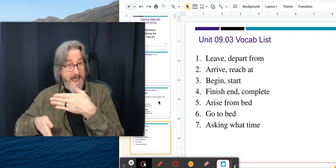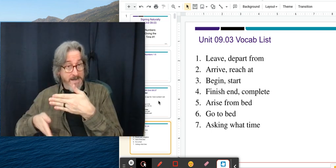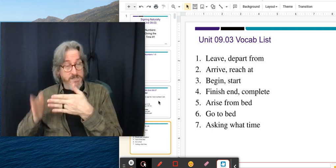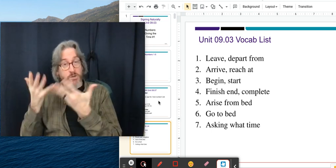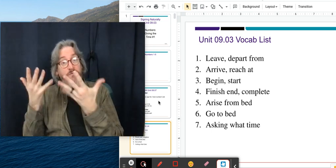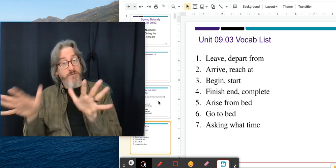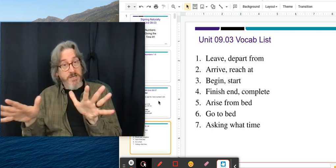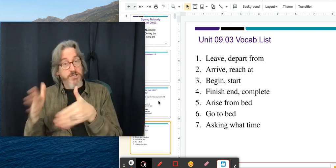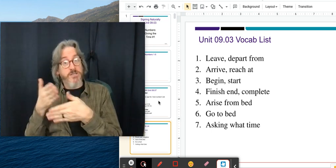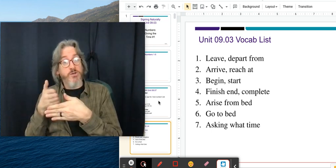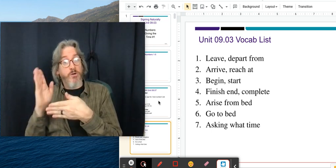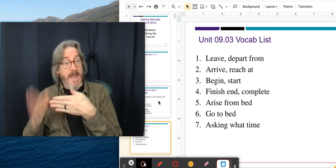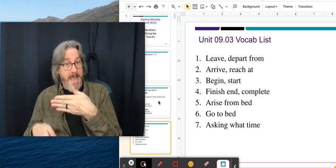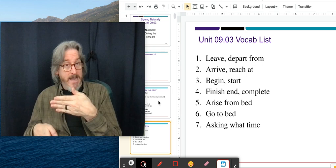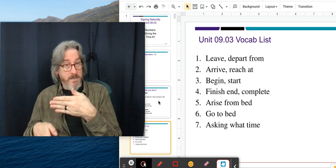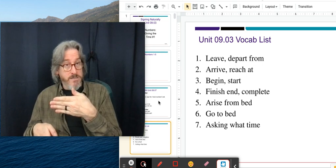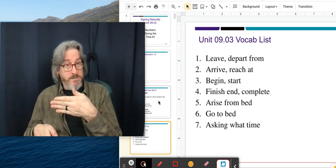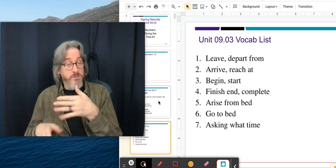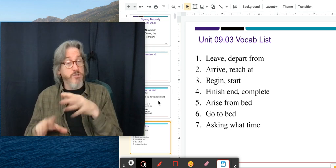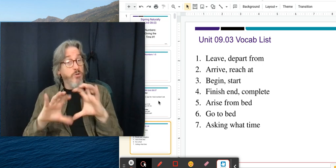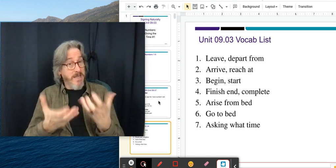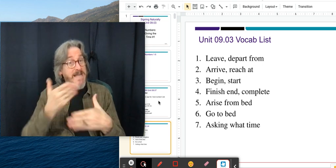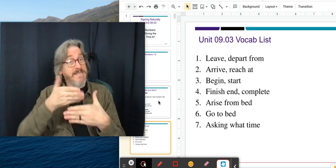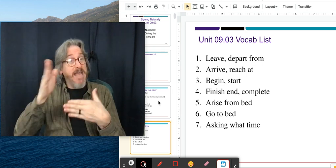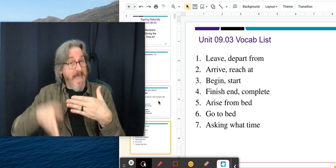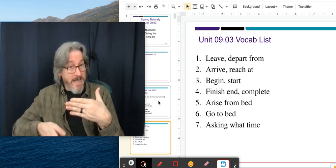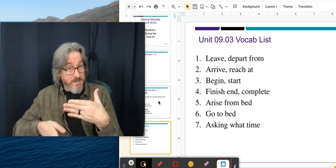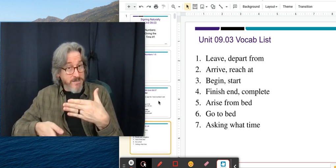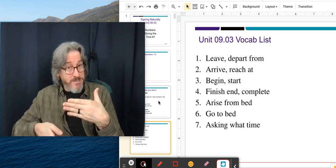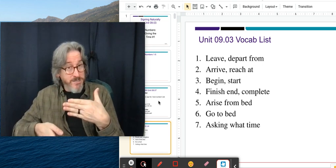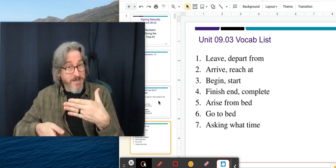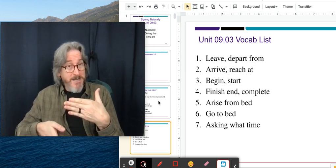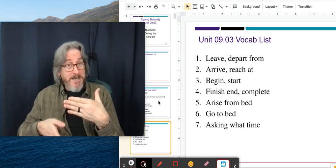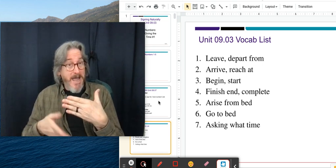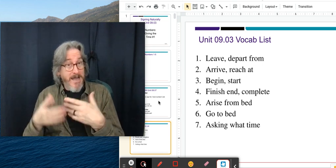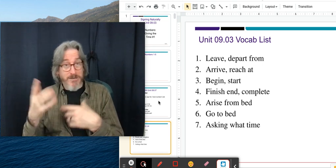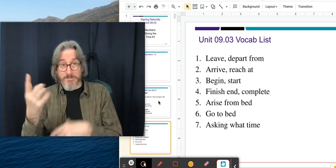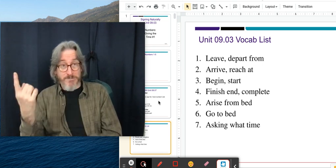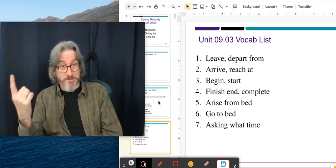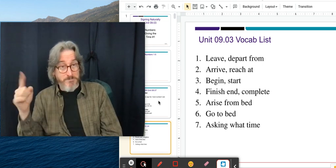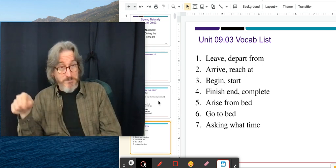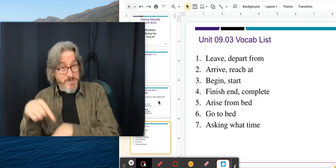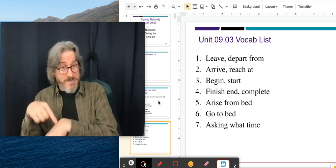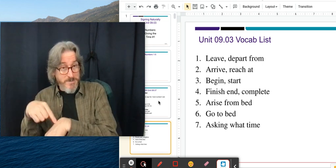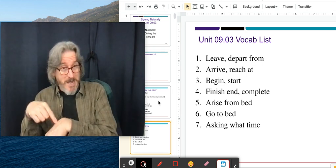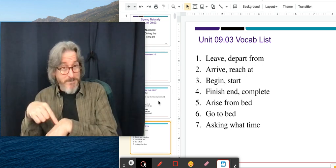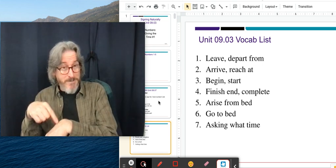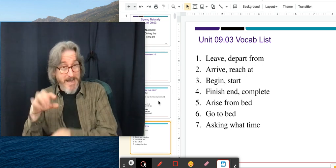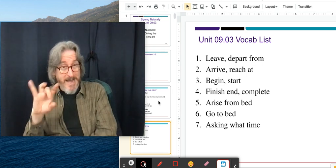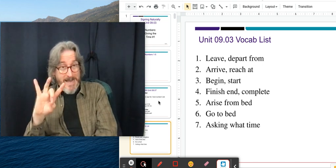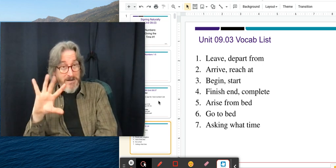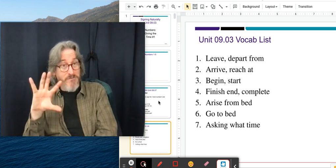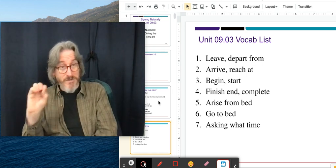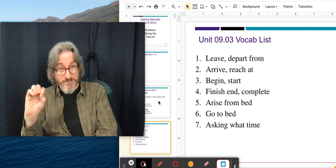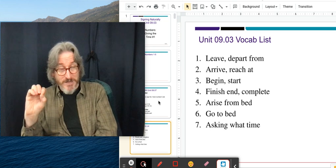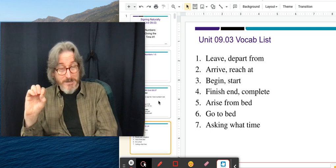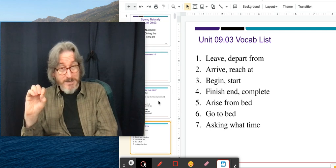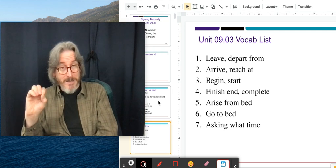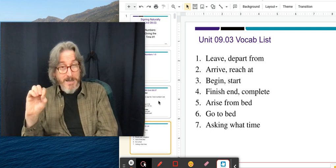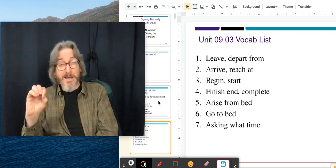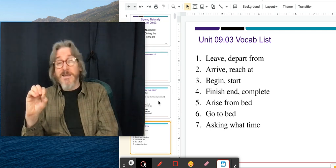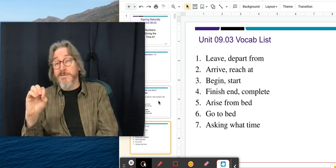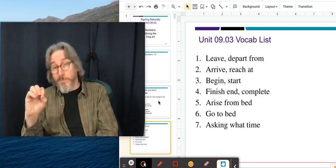or ends. So finishes or ends. So class ends at some time, at